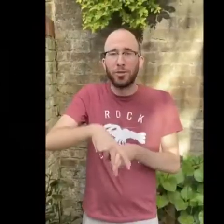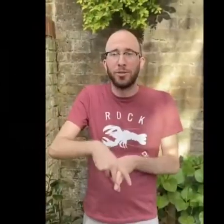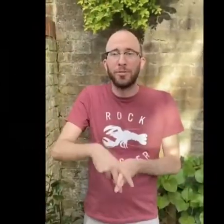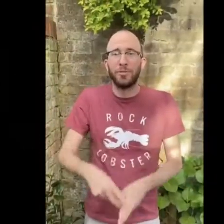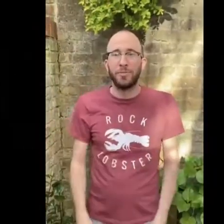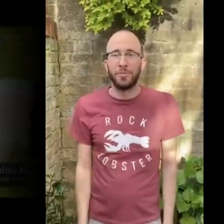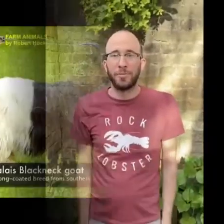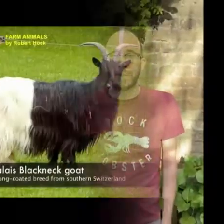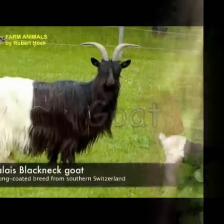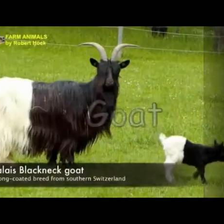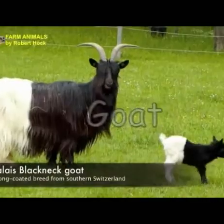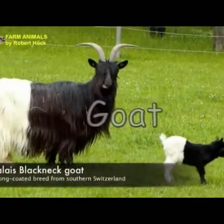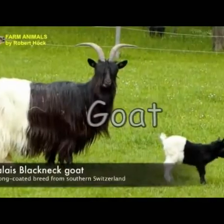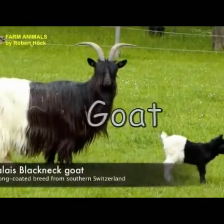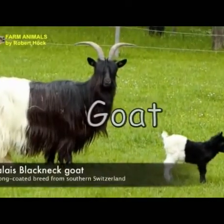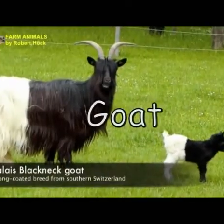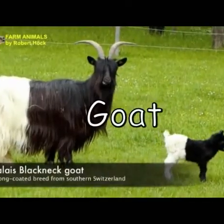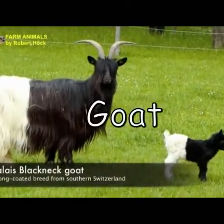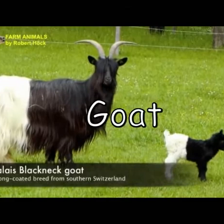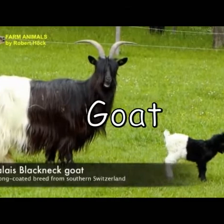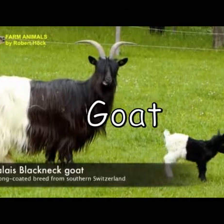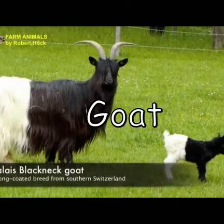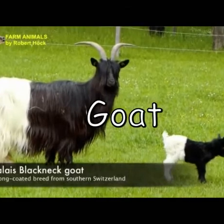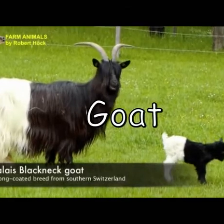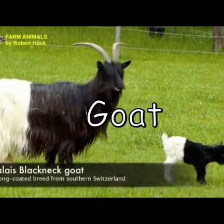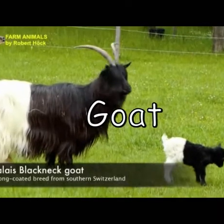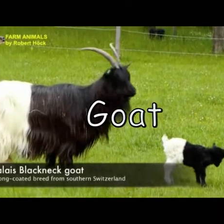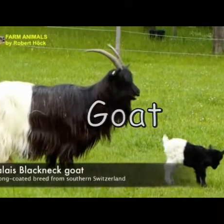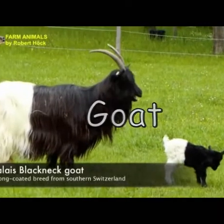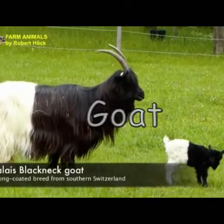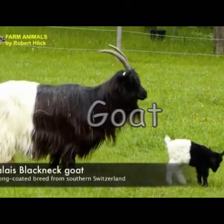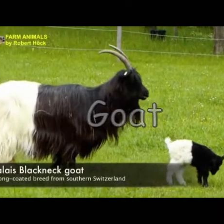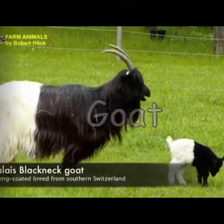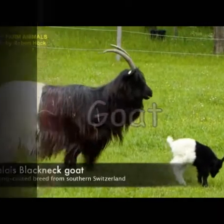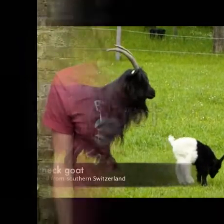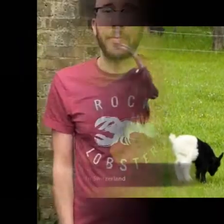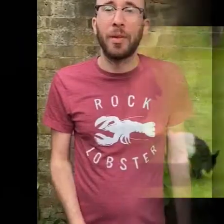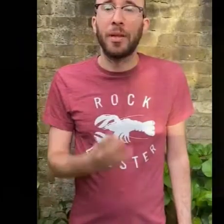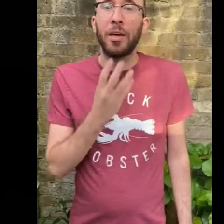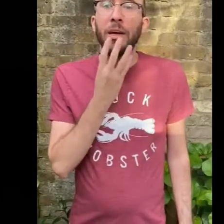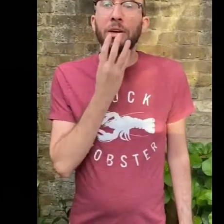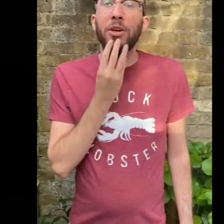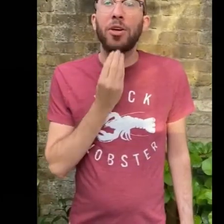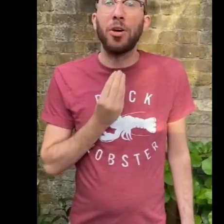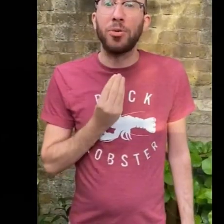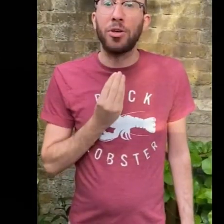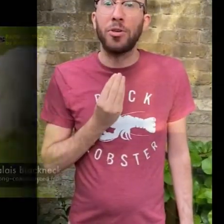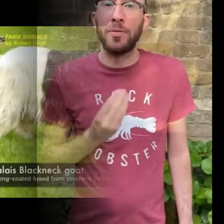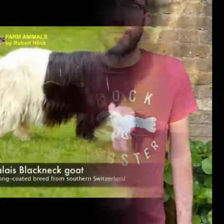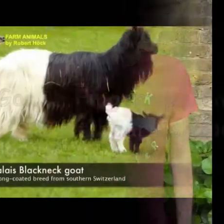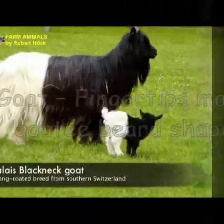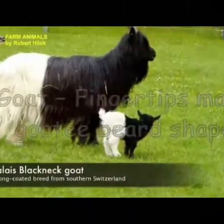life. Wherever I wander, wherever I roam, goat. I couldn't be